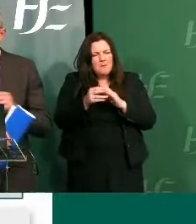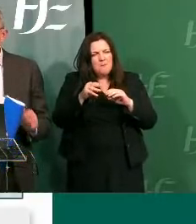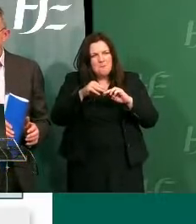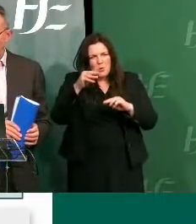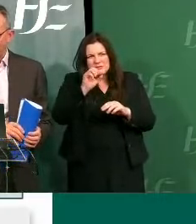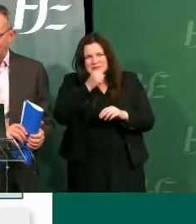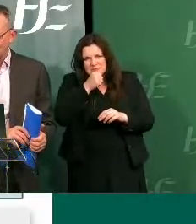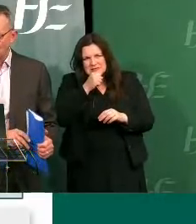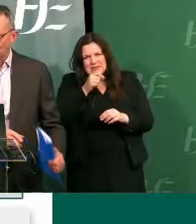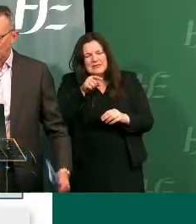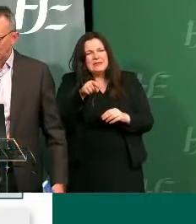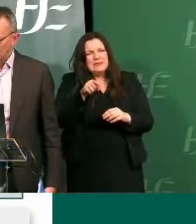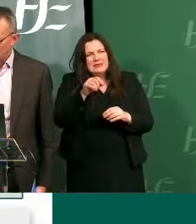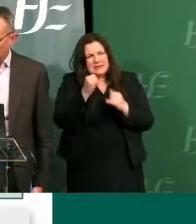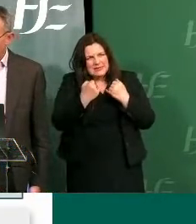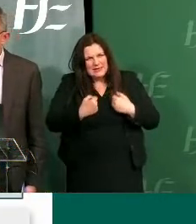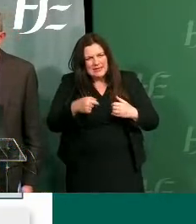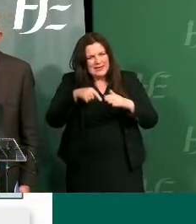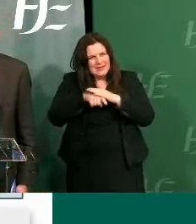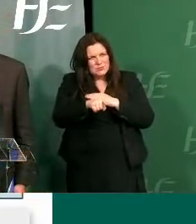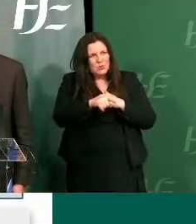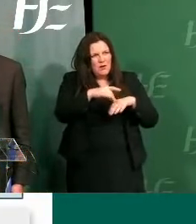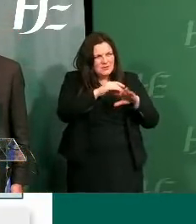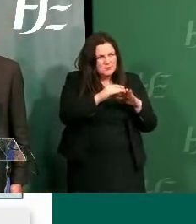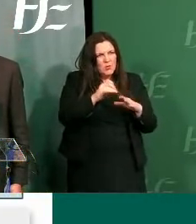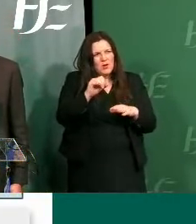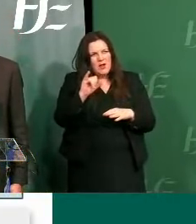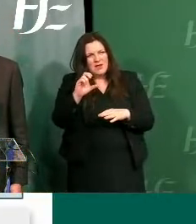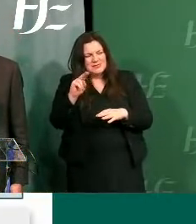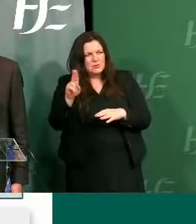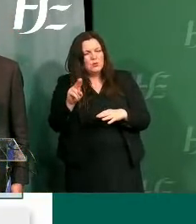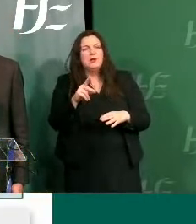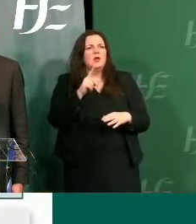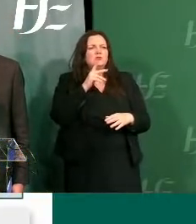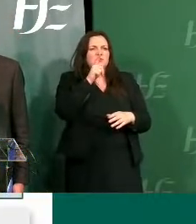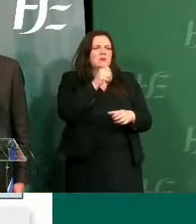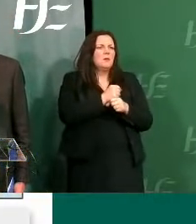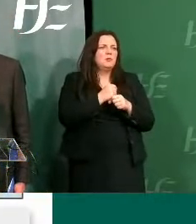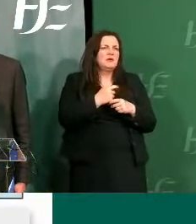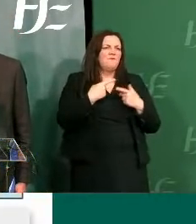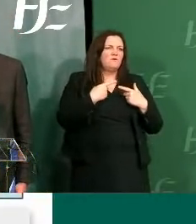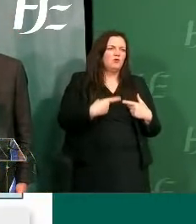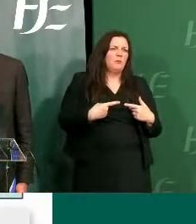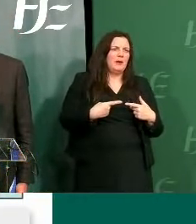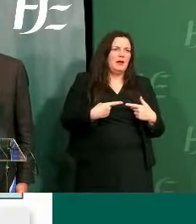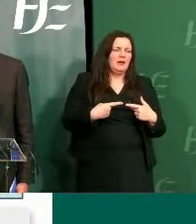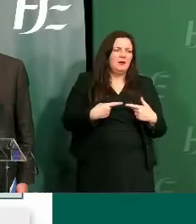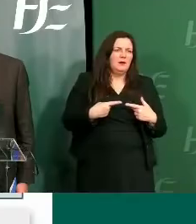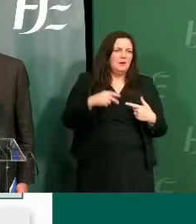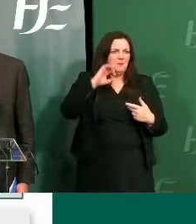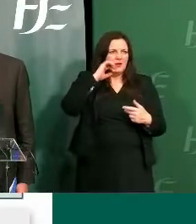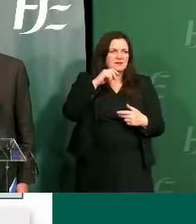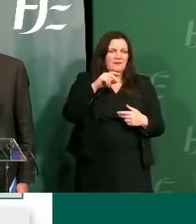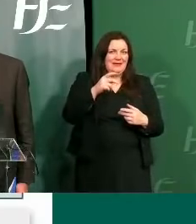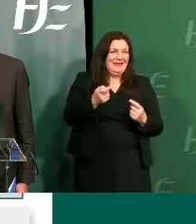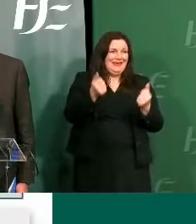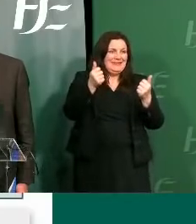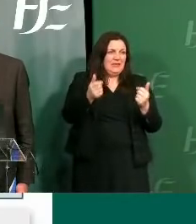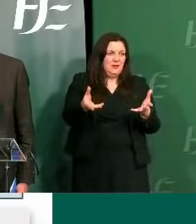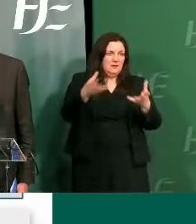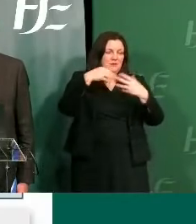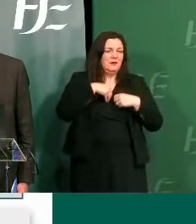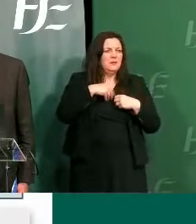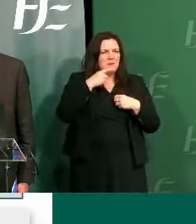hospitalization or even admission to ICU. So it's not just the vulnerability unvaccinated people have in acquiring what is an